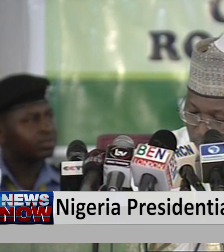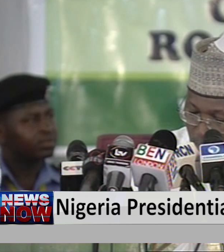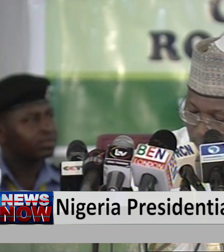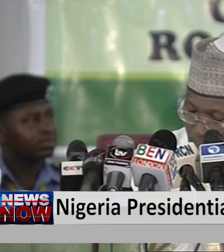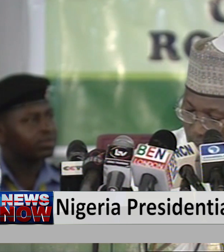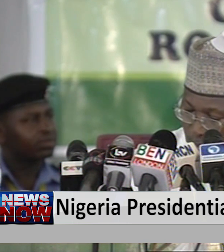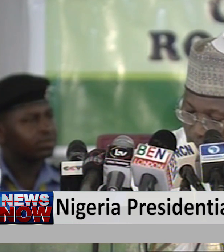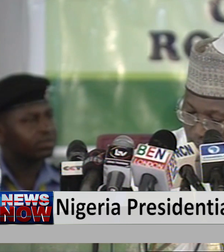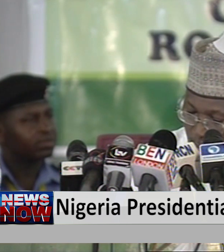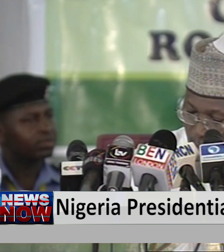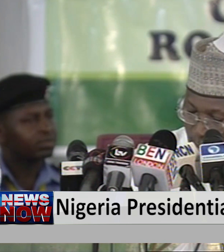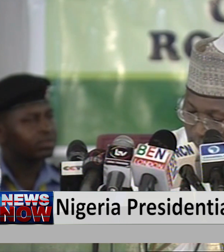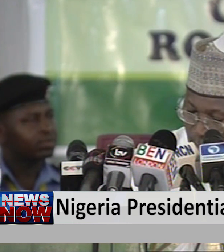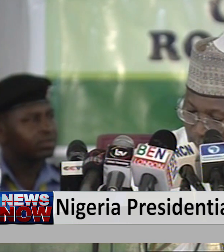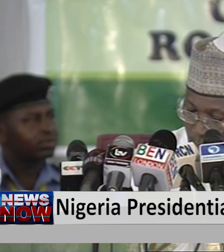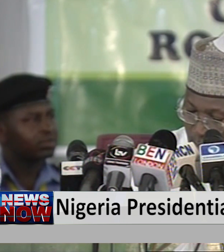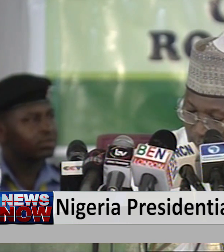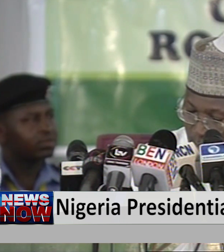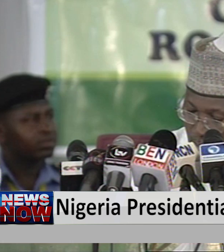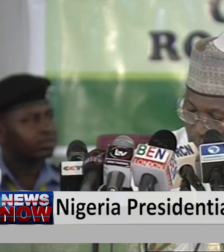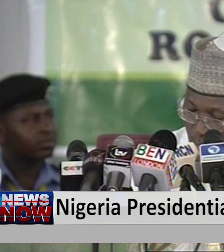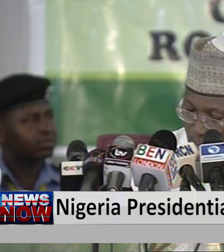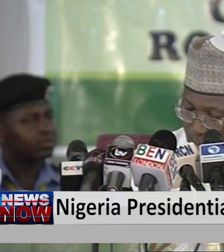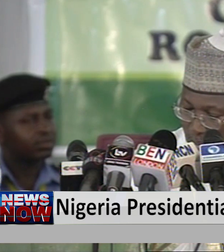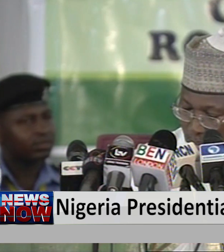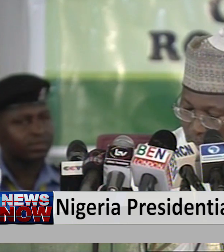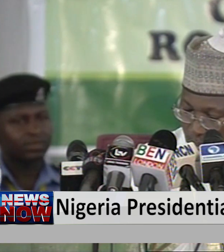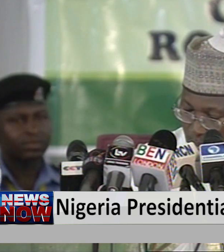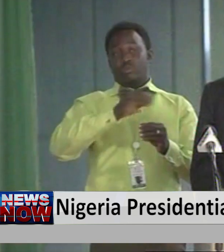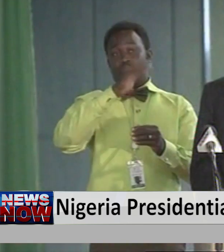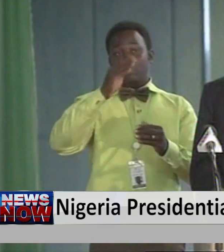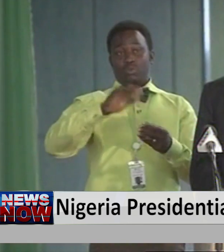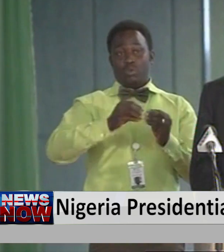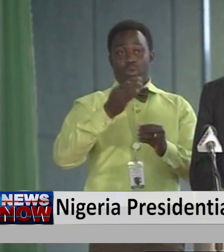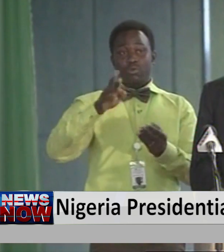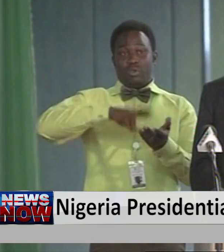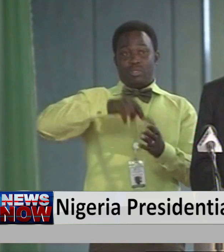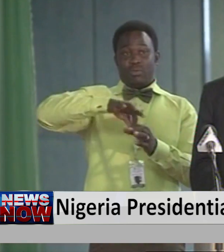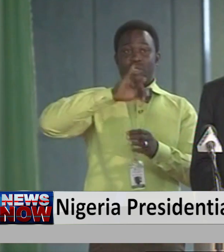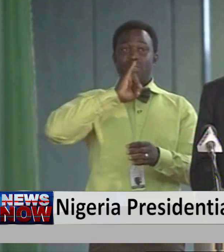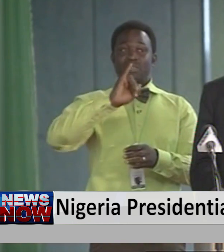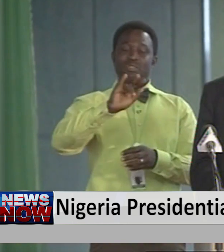unit affected, total number of registered voters